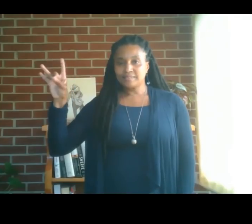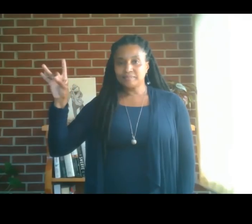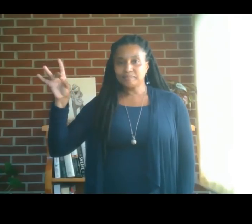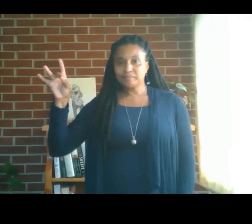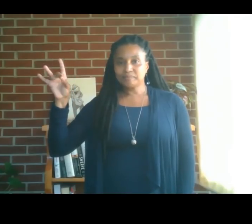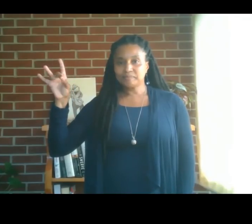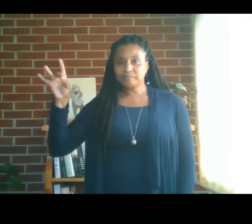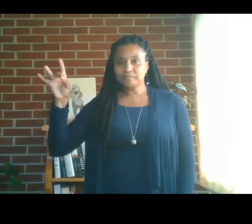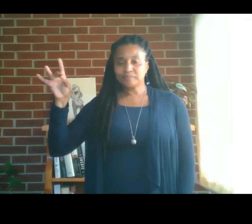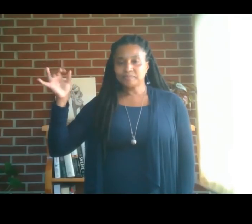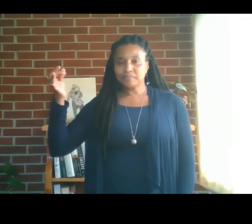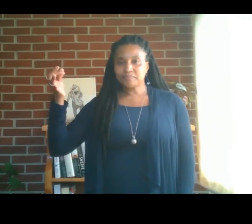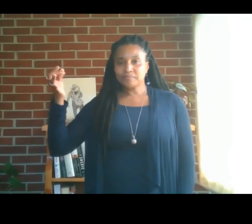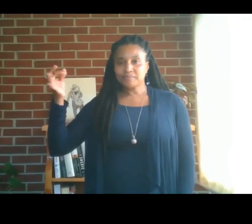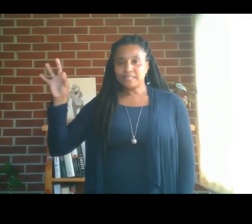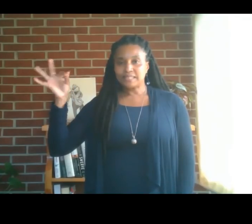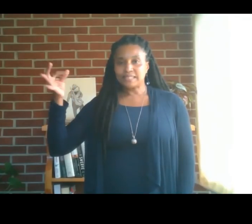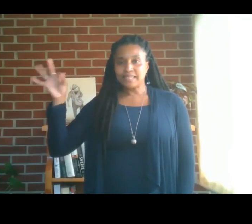18,